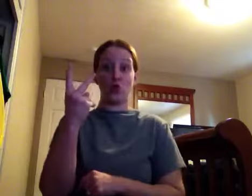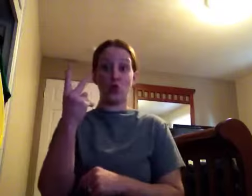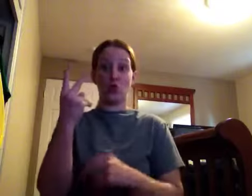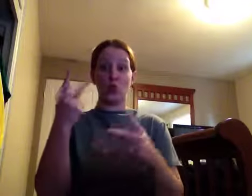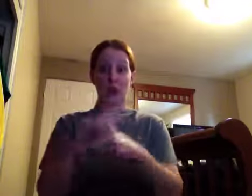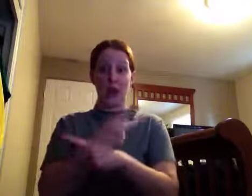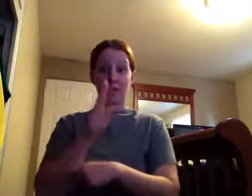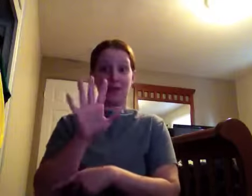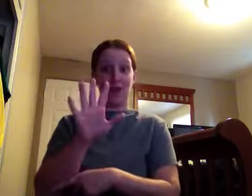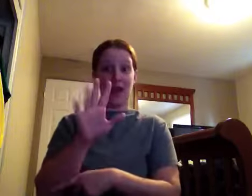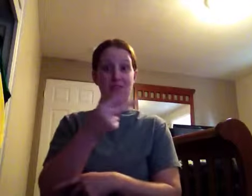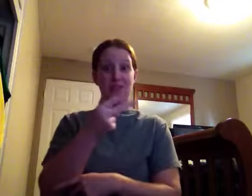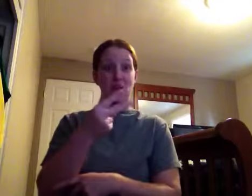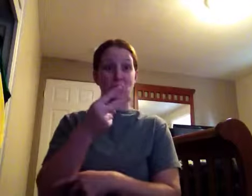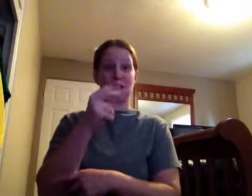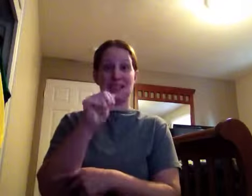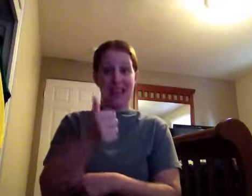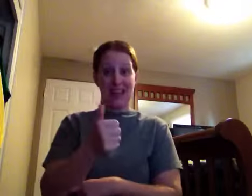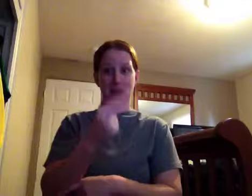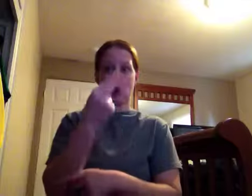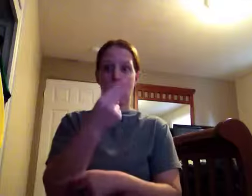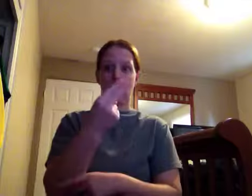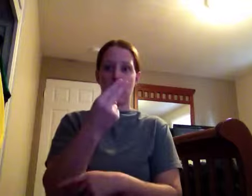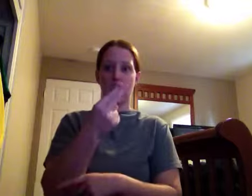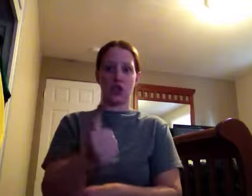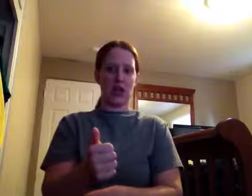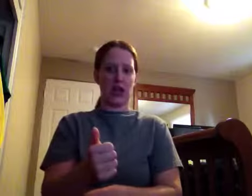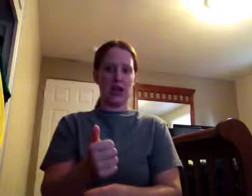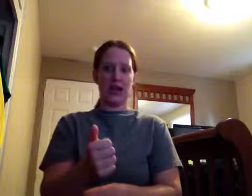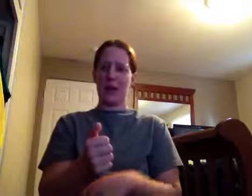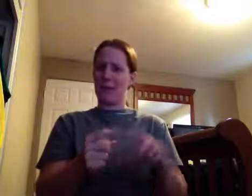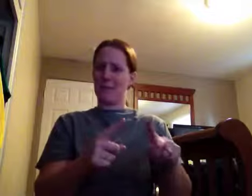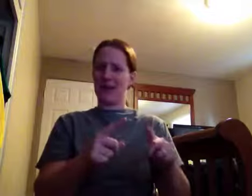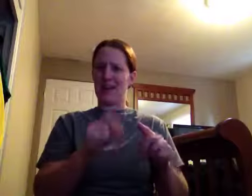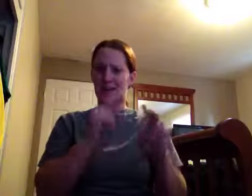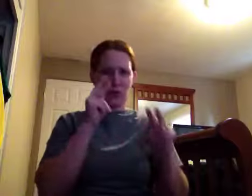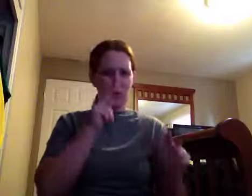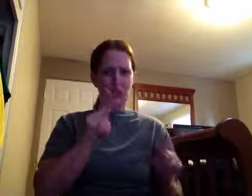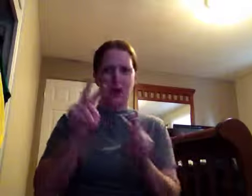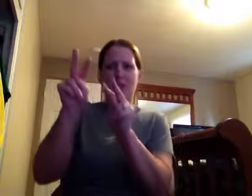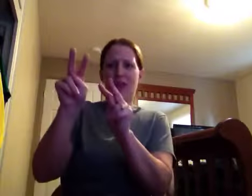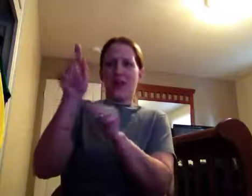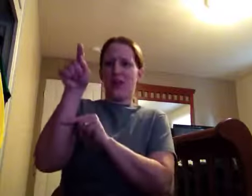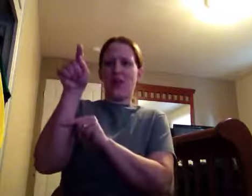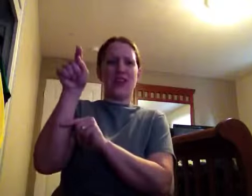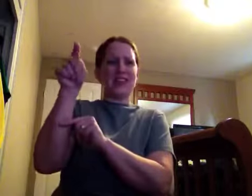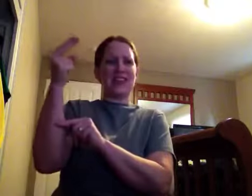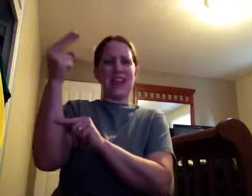here, is there? That's a 14. So this empirical formula cannot match up with this